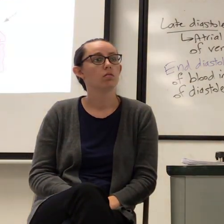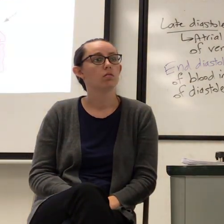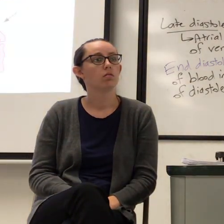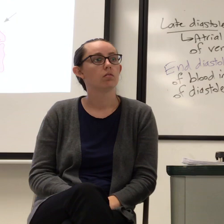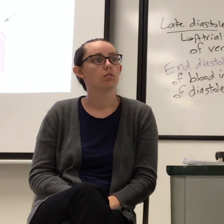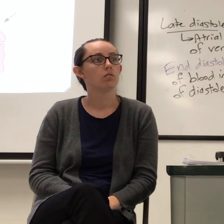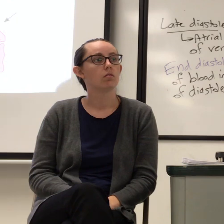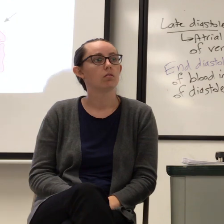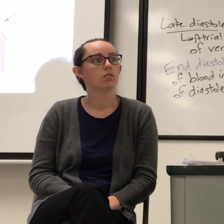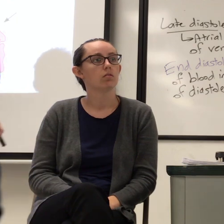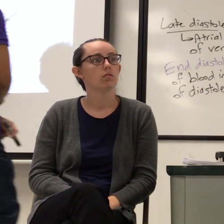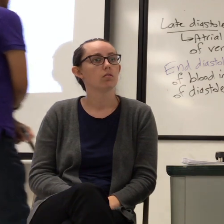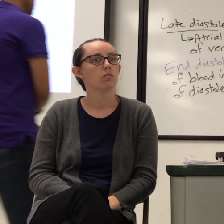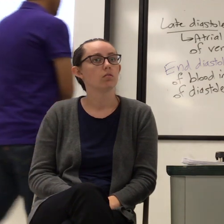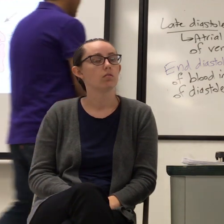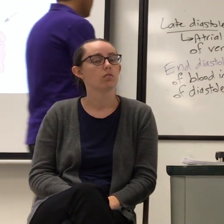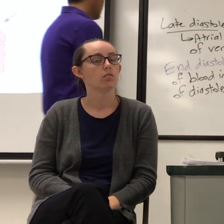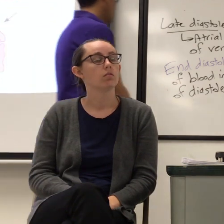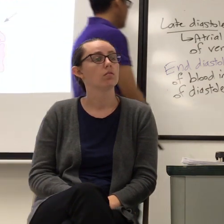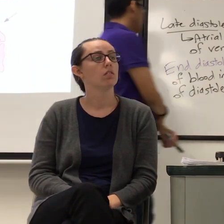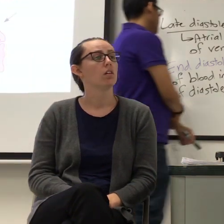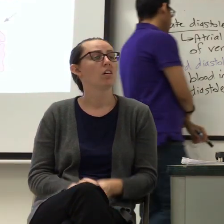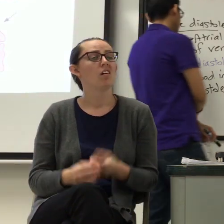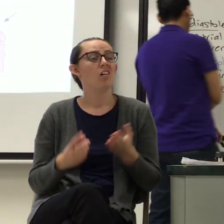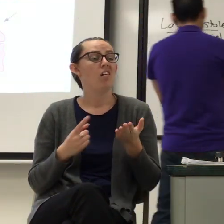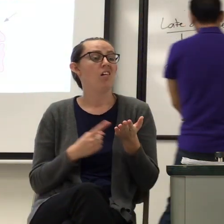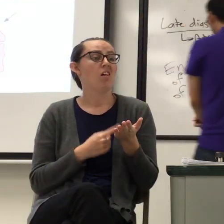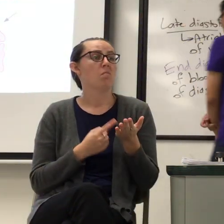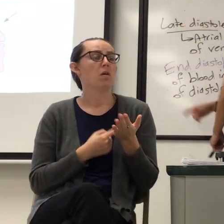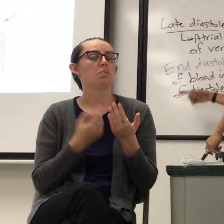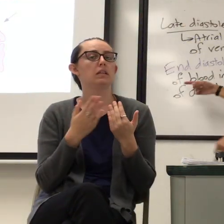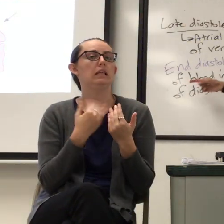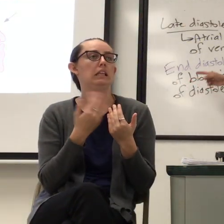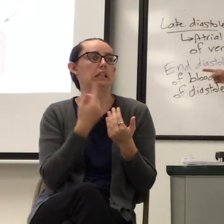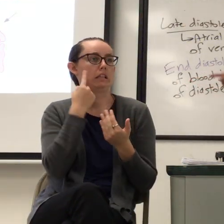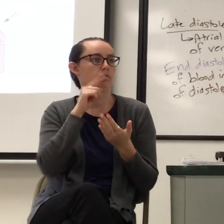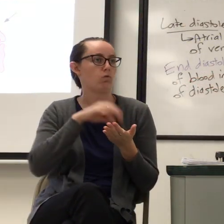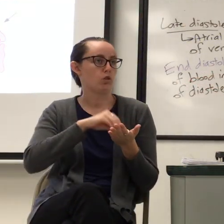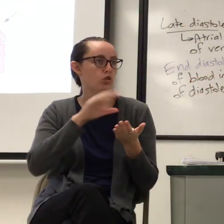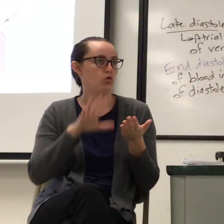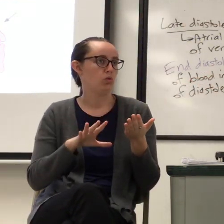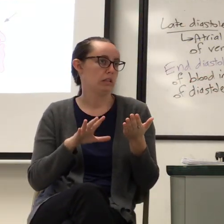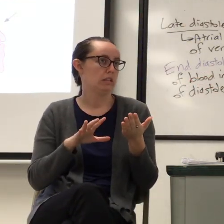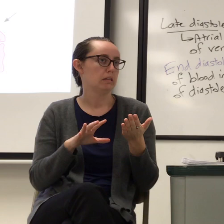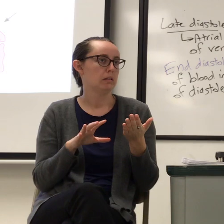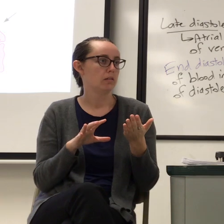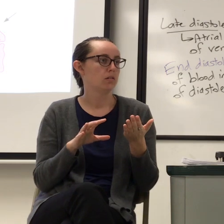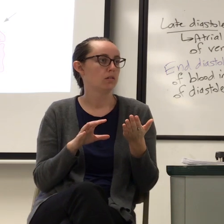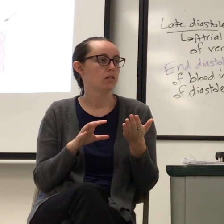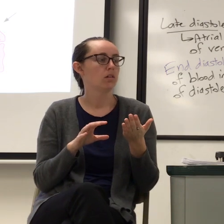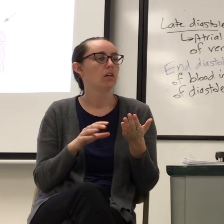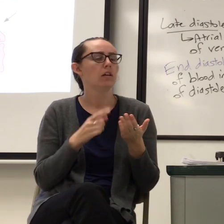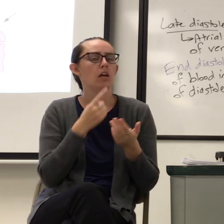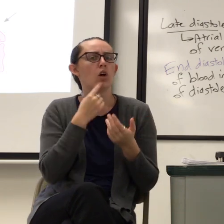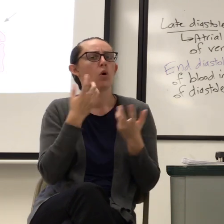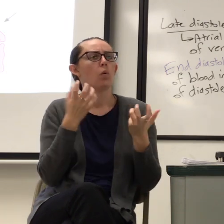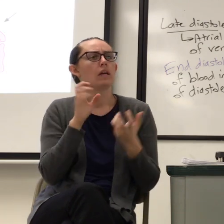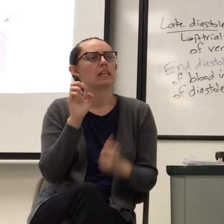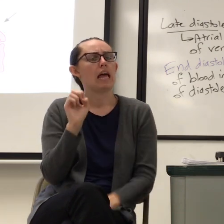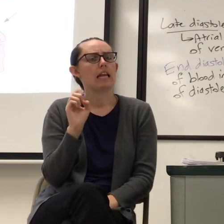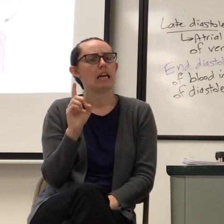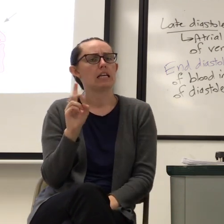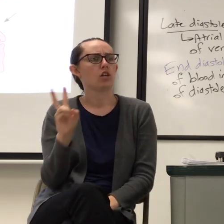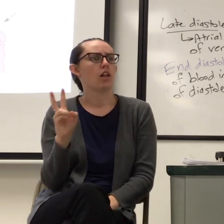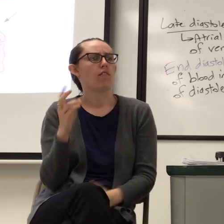So sometimes they make it easy for students, right? Like if you say, what's the end diastolic volume?